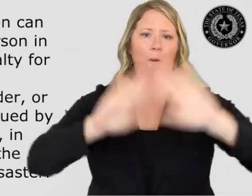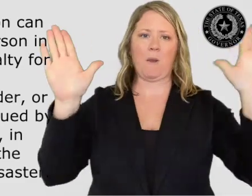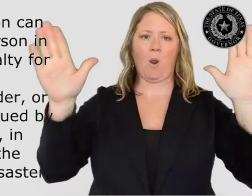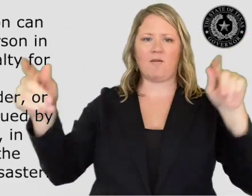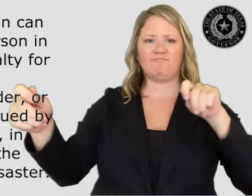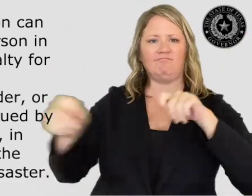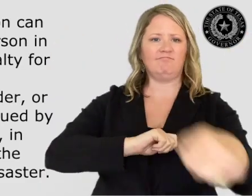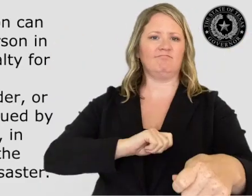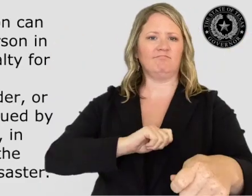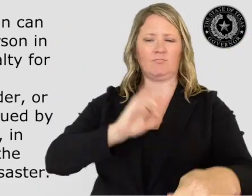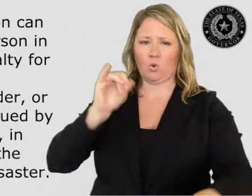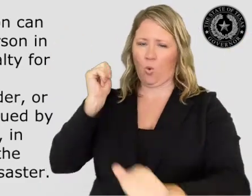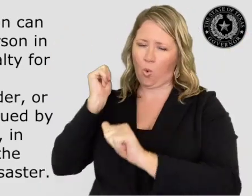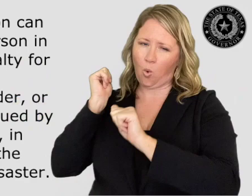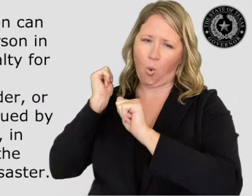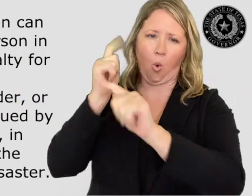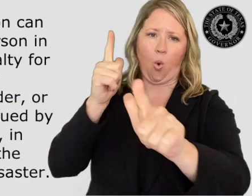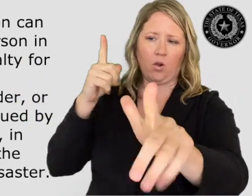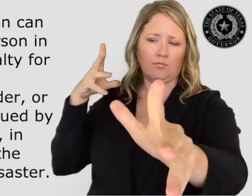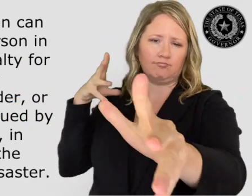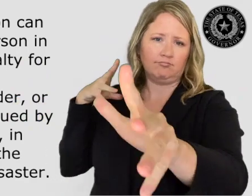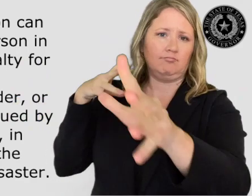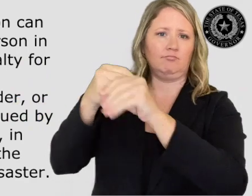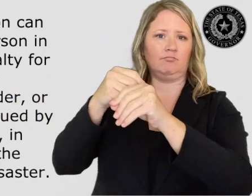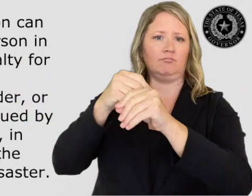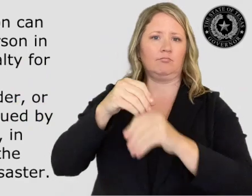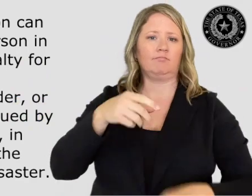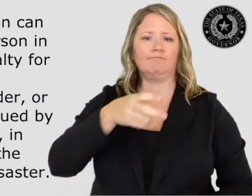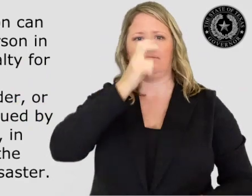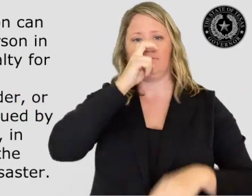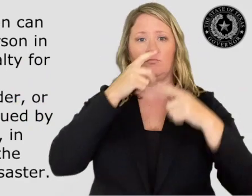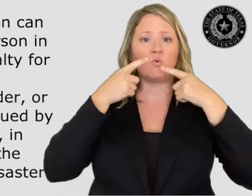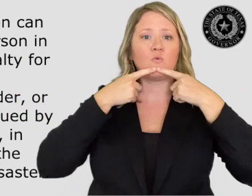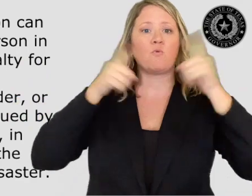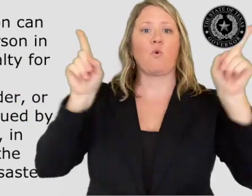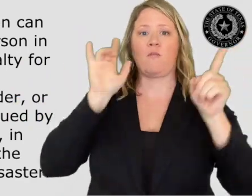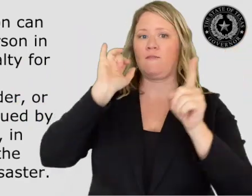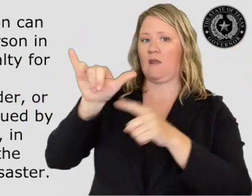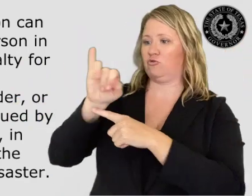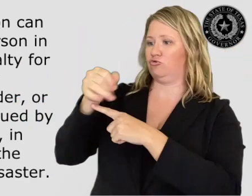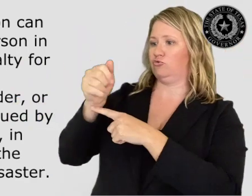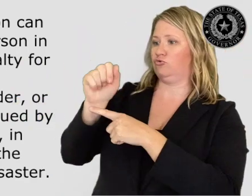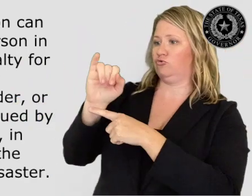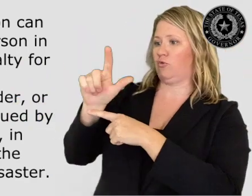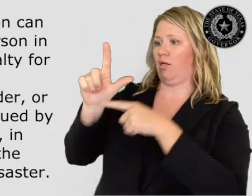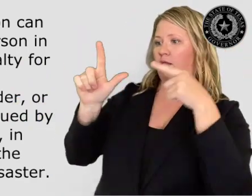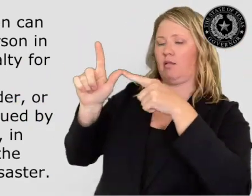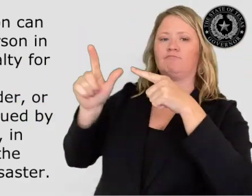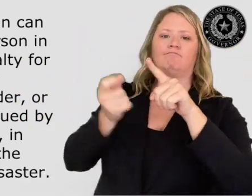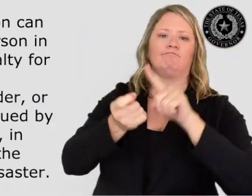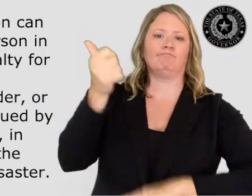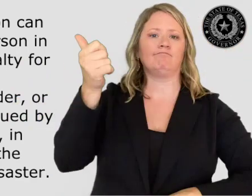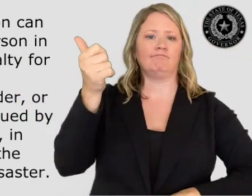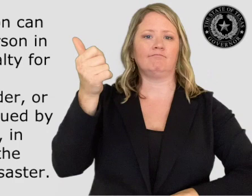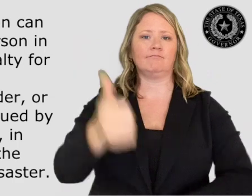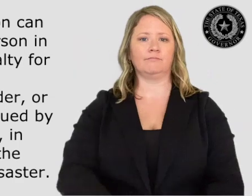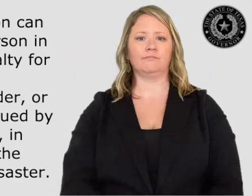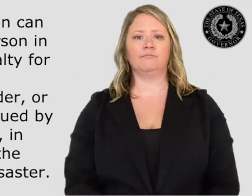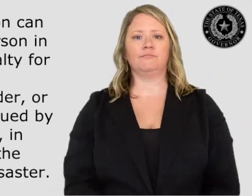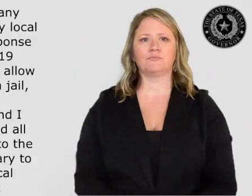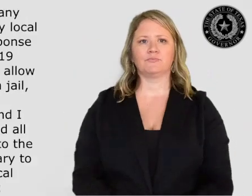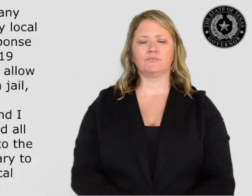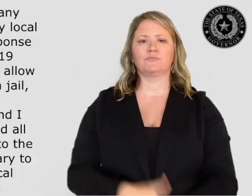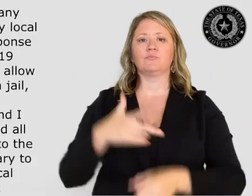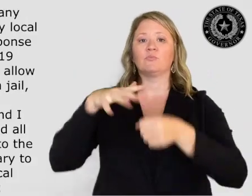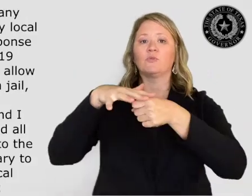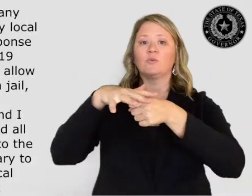as a penalty for violating any executive order or any order issued by local officials in response to the COVID-19